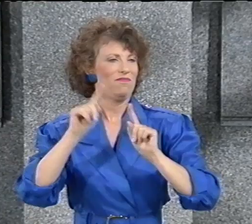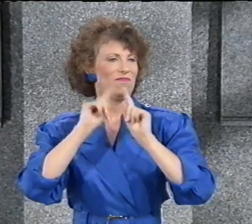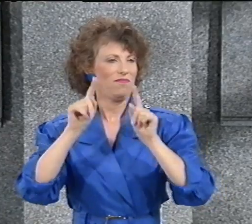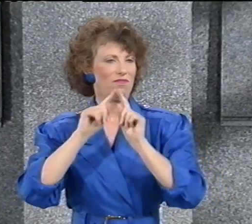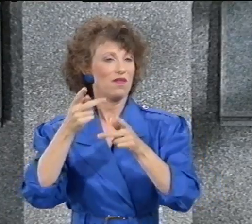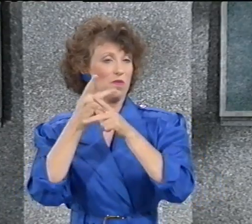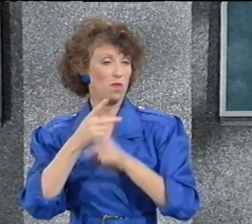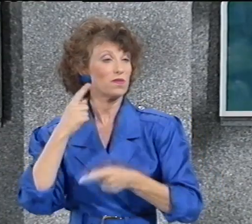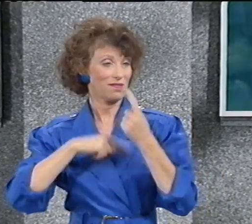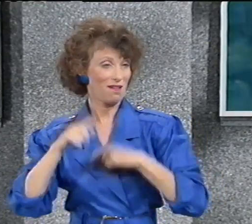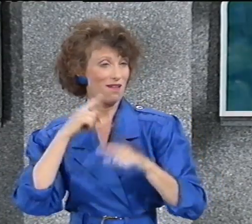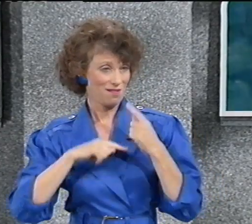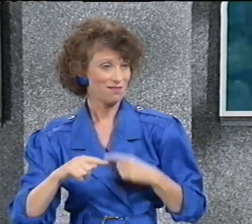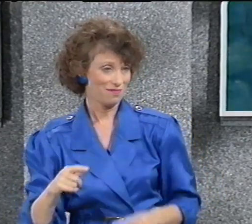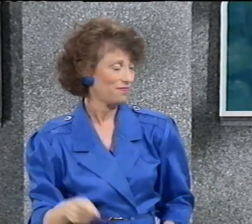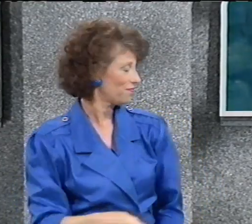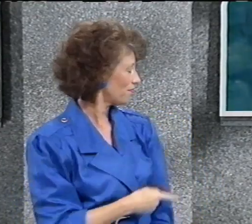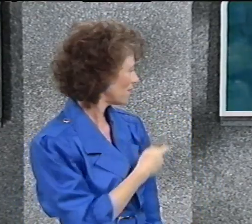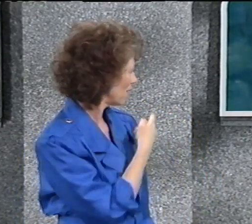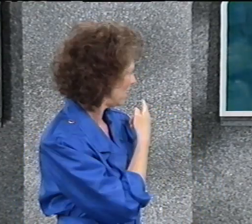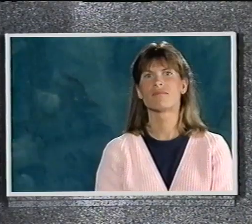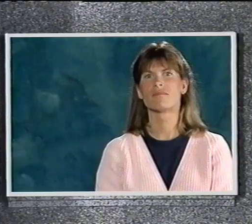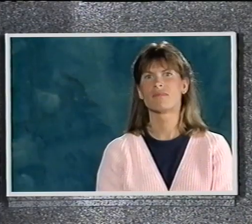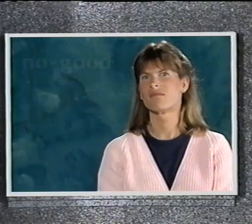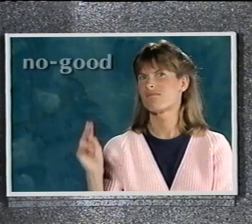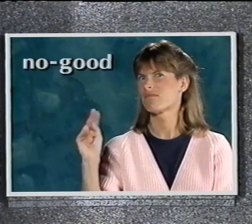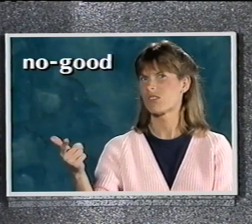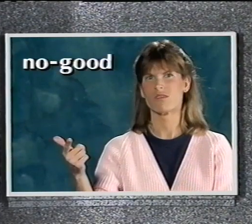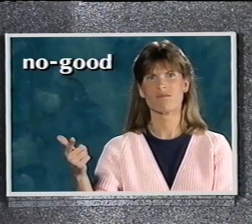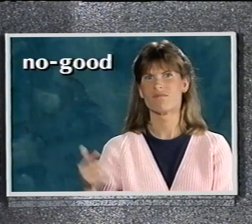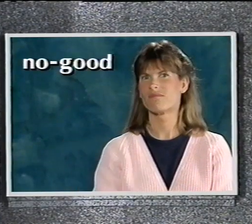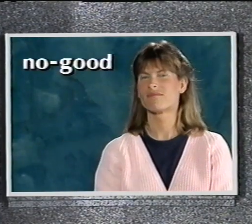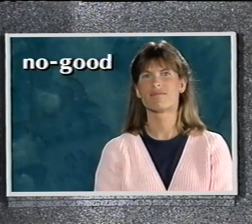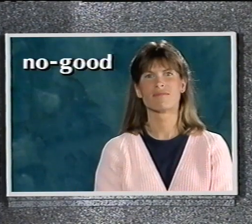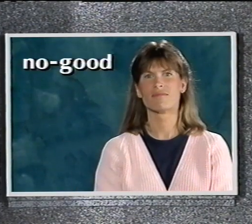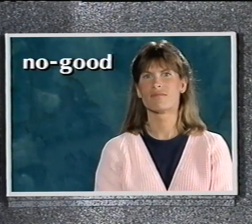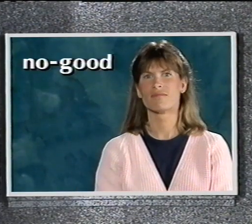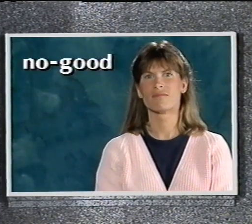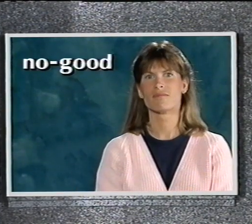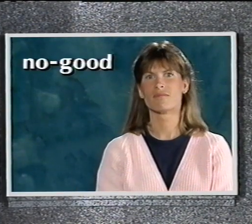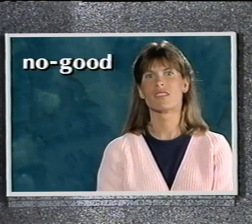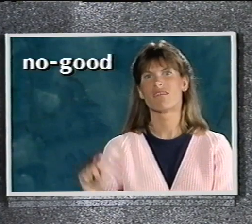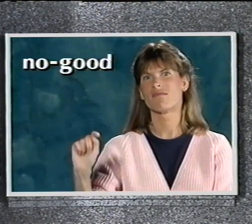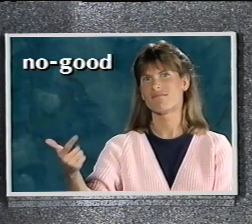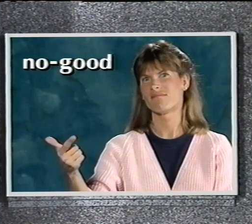I'd like to show you some deaf models now demonstrating some loan signs.